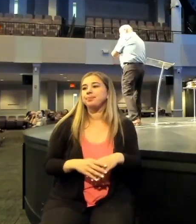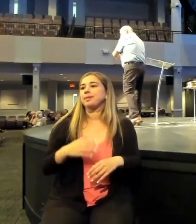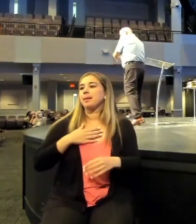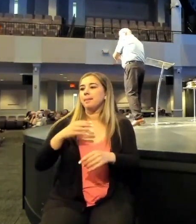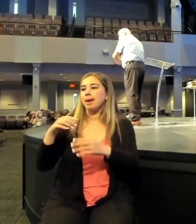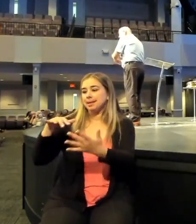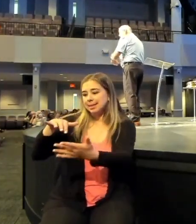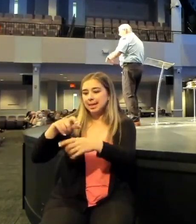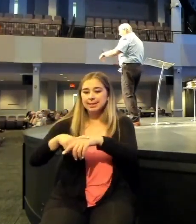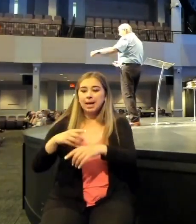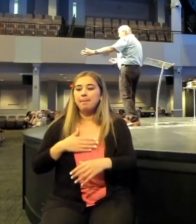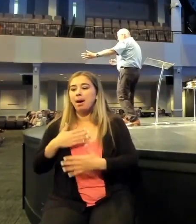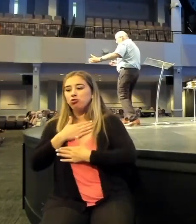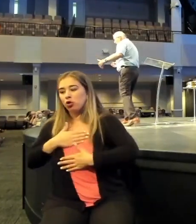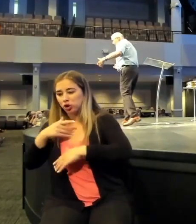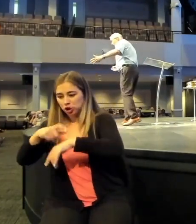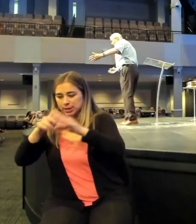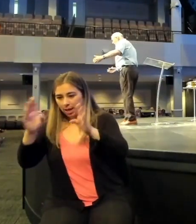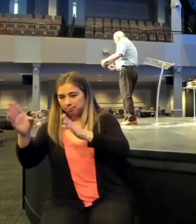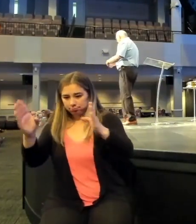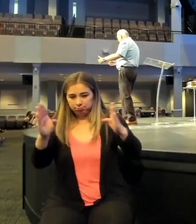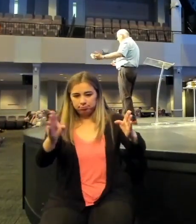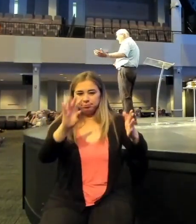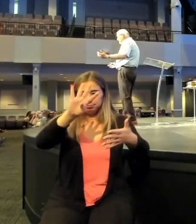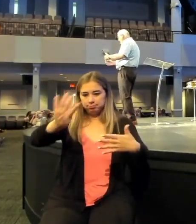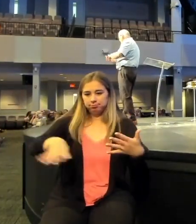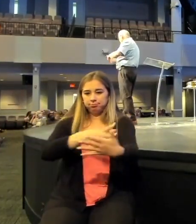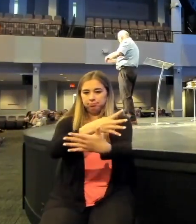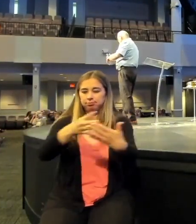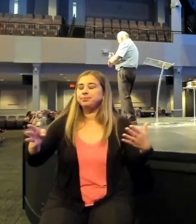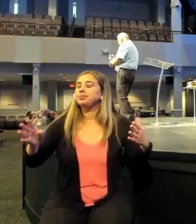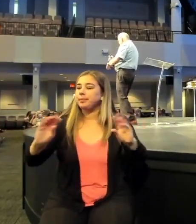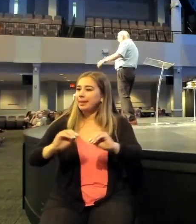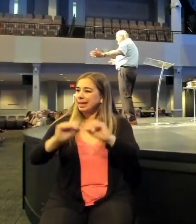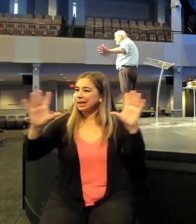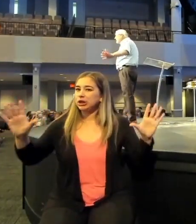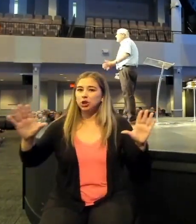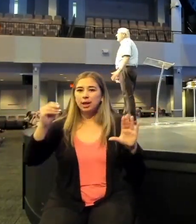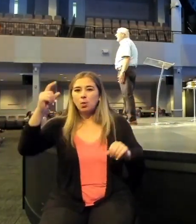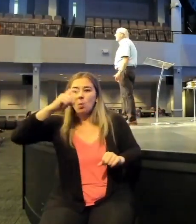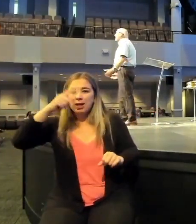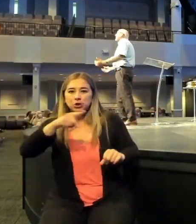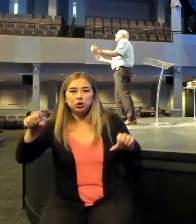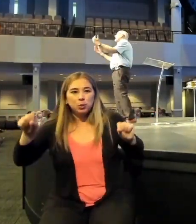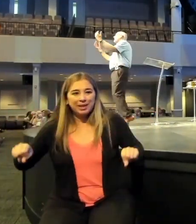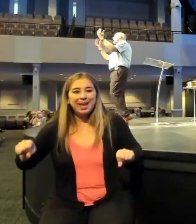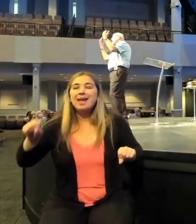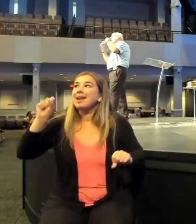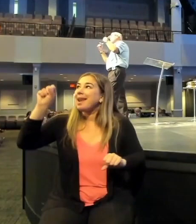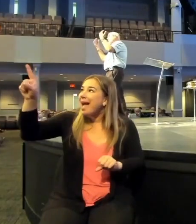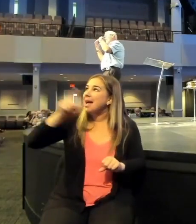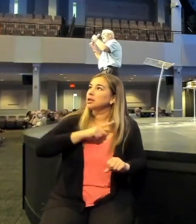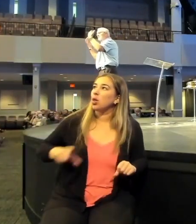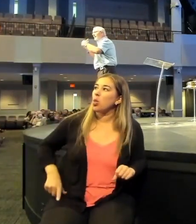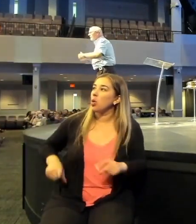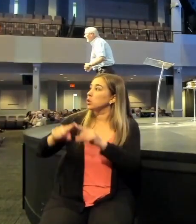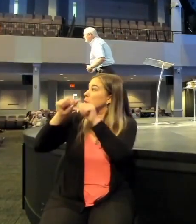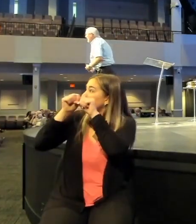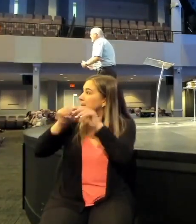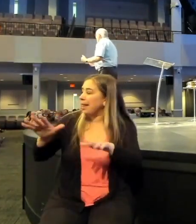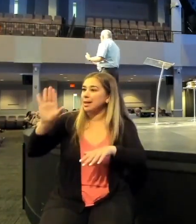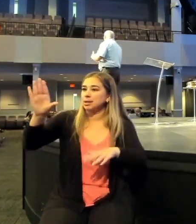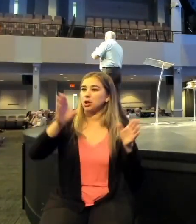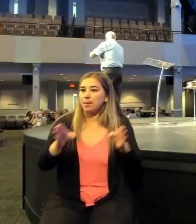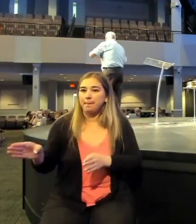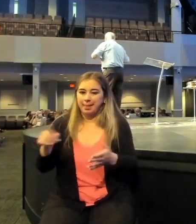This is my recreational time. And lay it out for the week as clearly and as wisely as you can. Then, Lord, I'm asking you to bless my